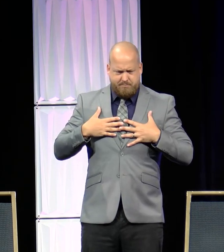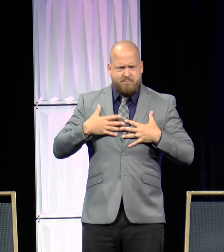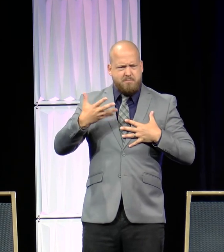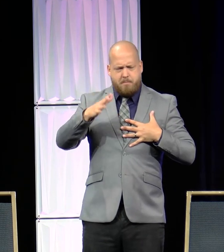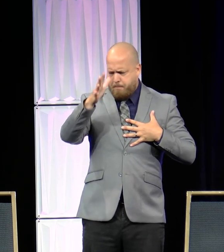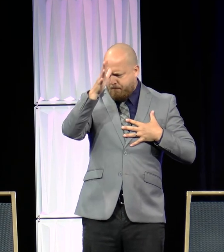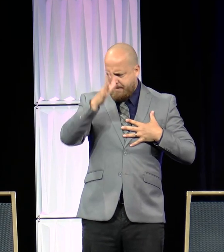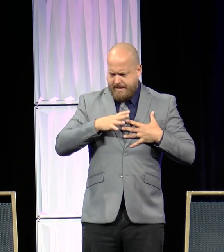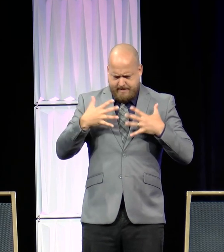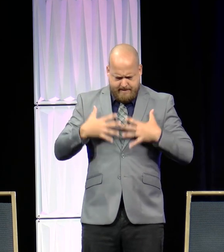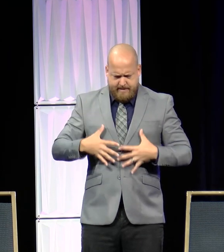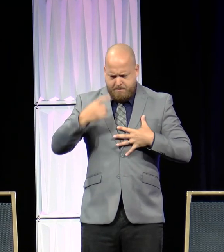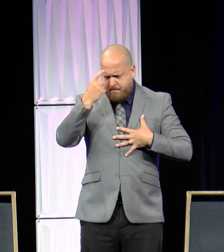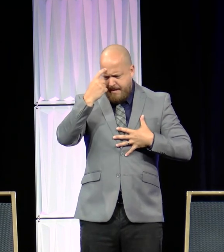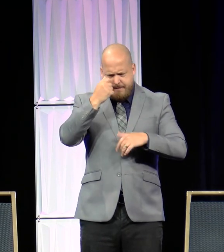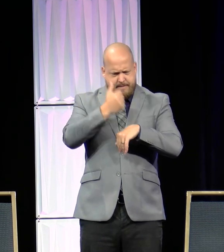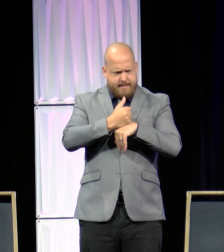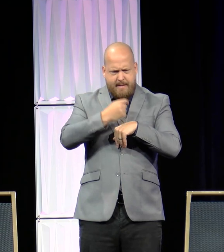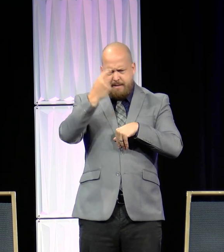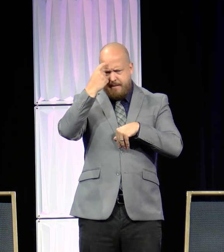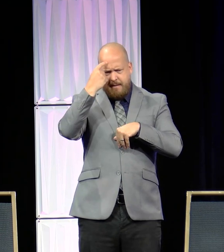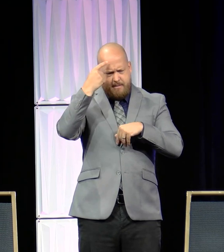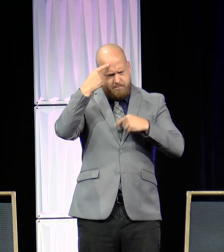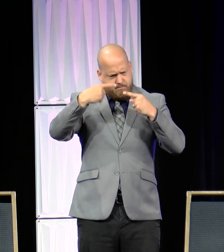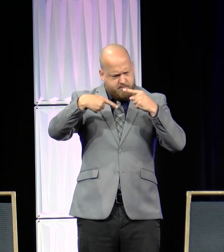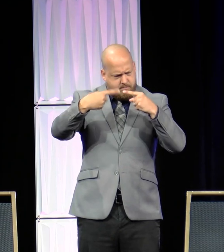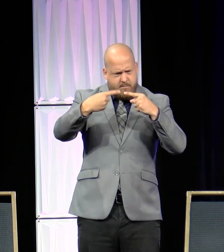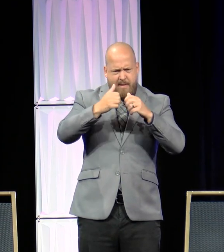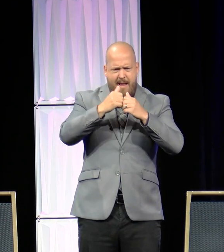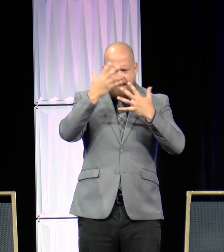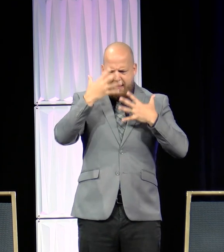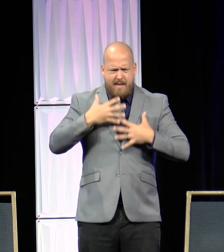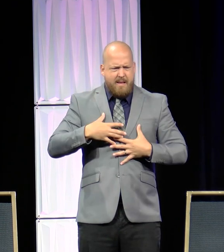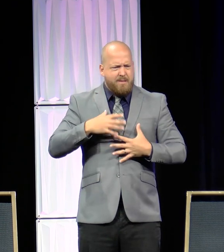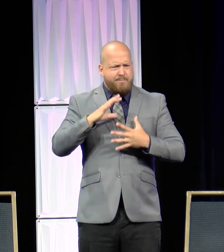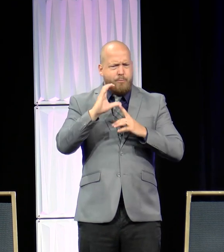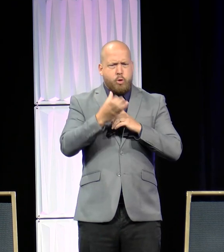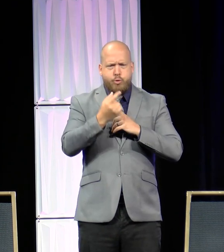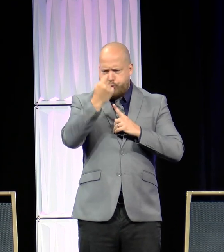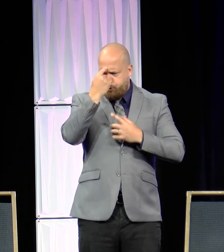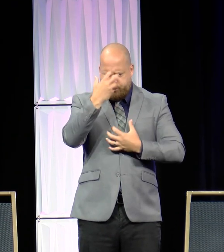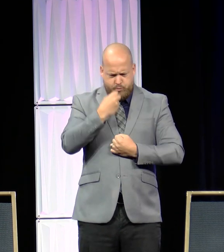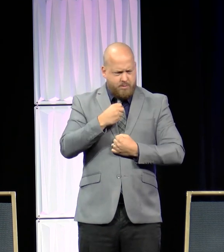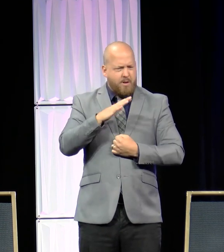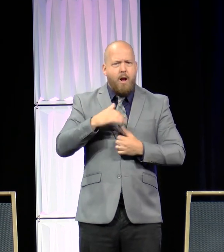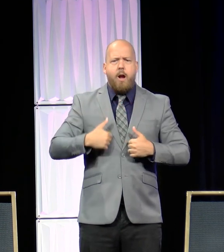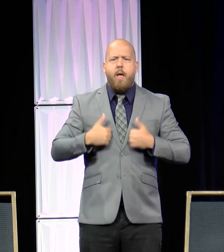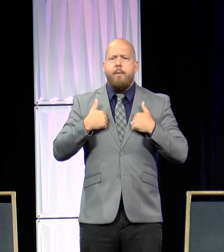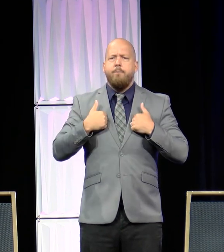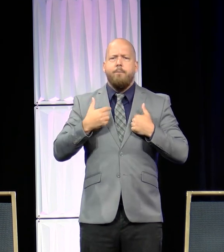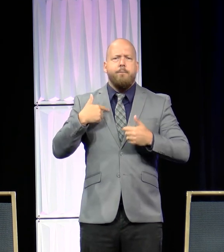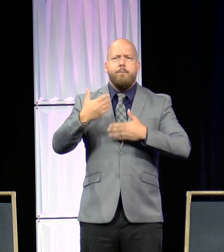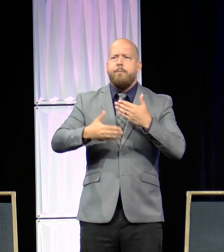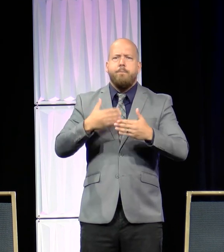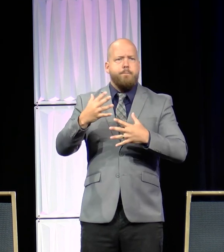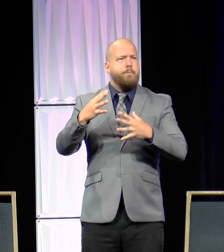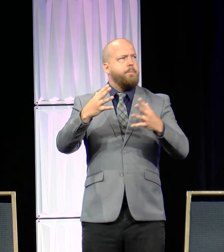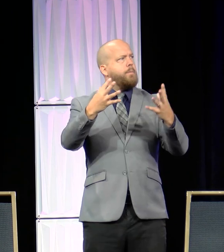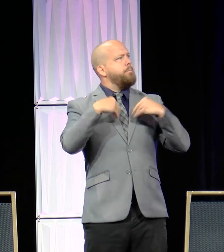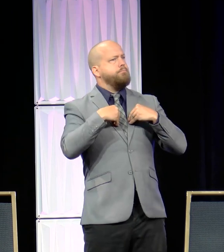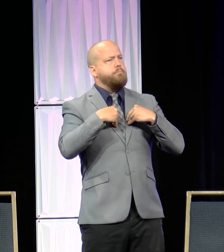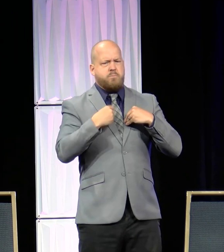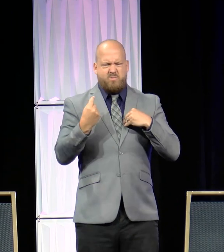What about the experiences in their lives? What about the overuse of the criminal system? What about